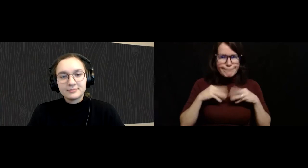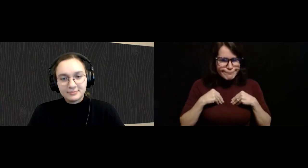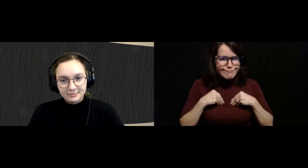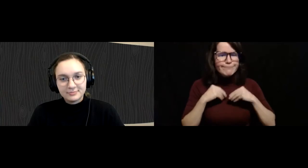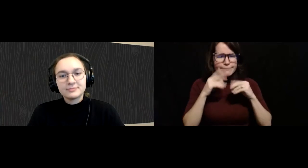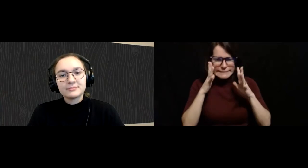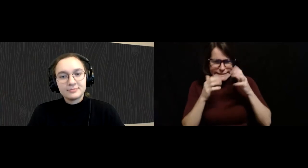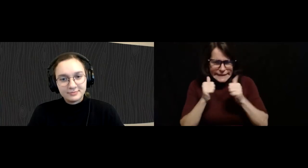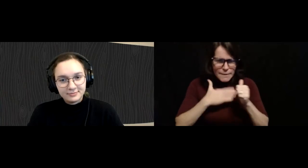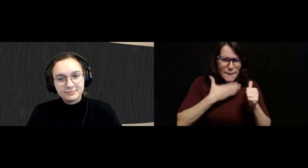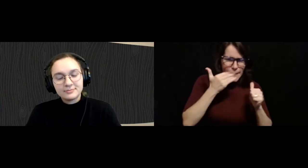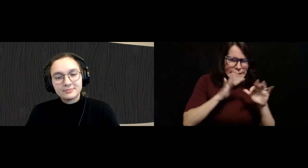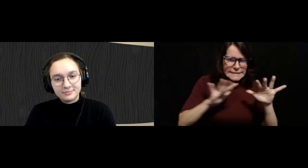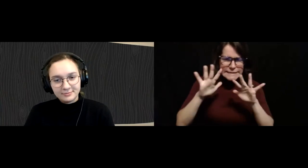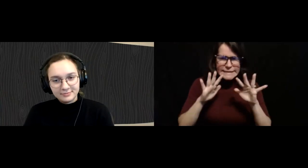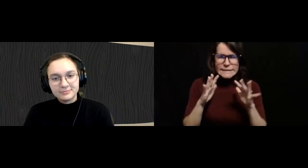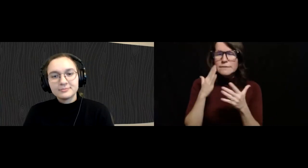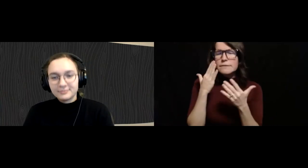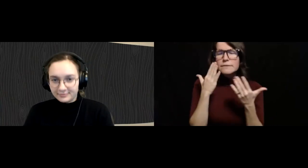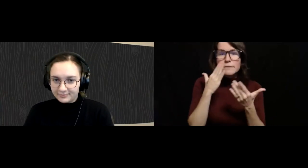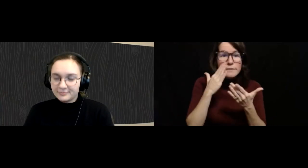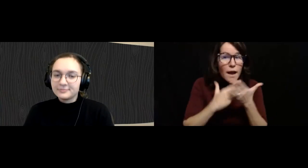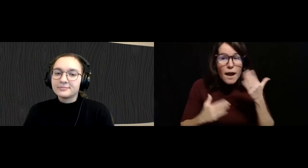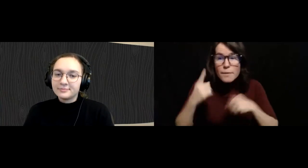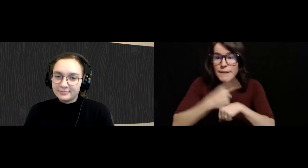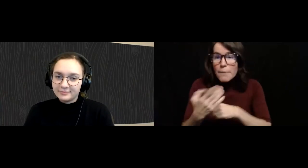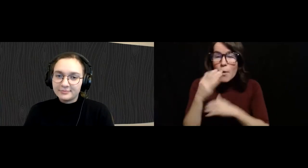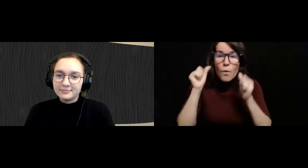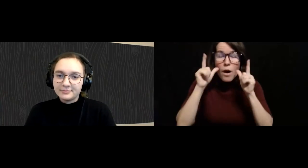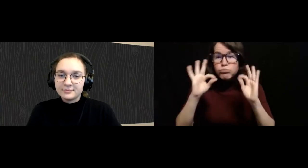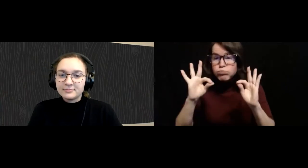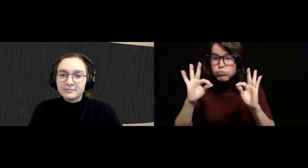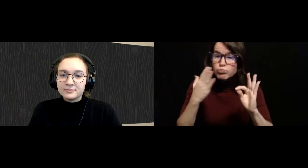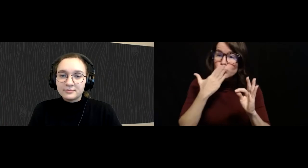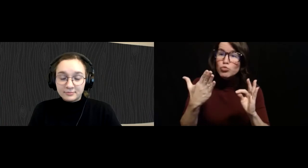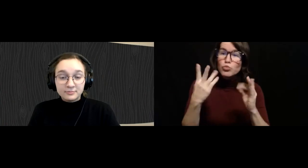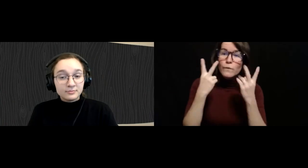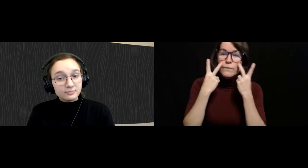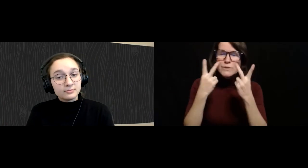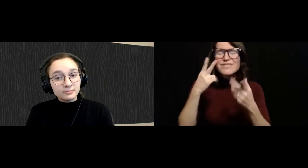I realize, okay, today is what it is. I'm going to do the best with what I have. And someday I may wake up